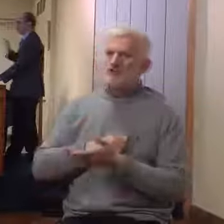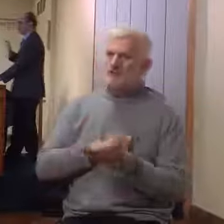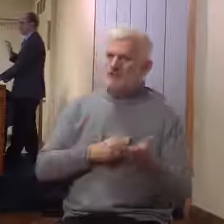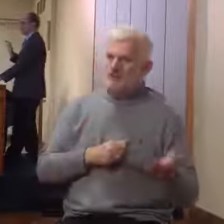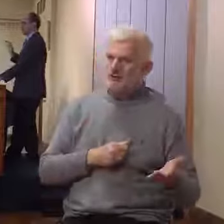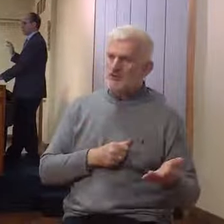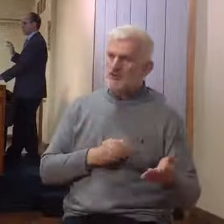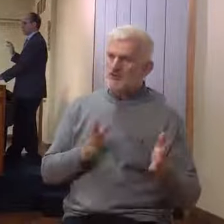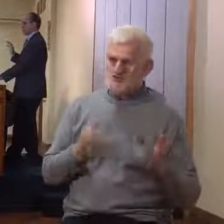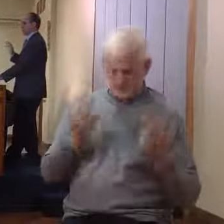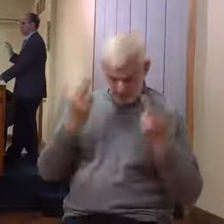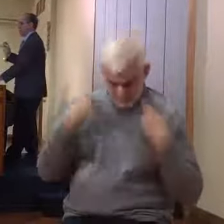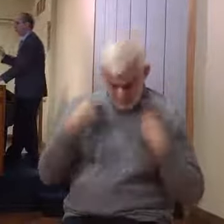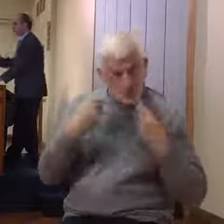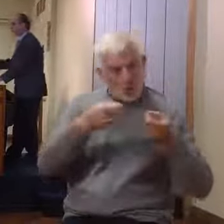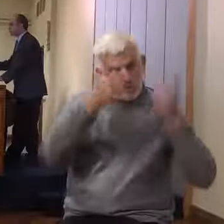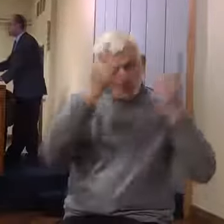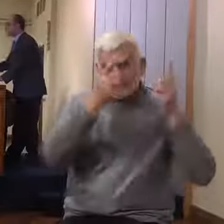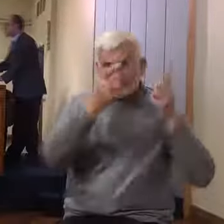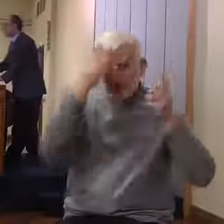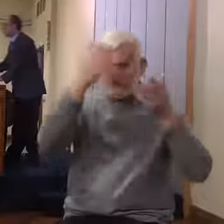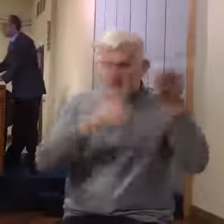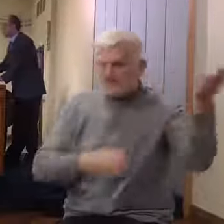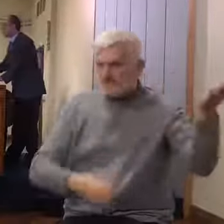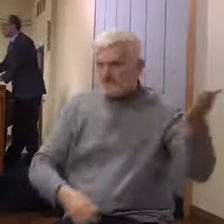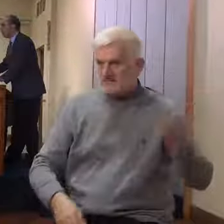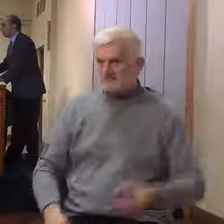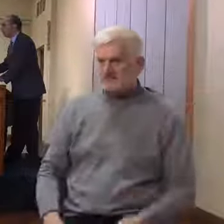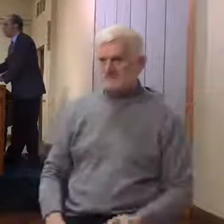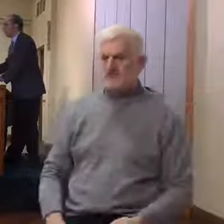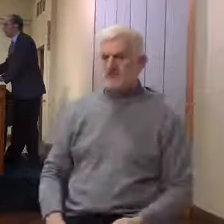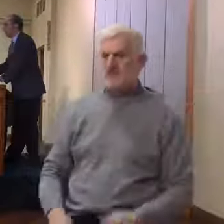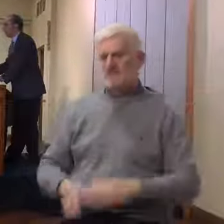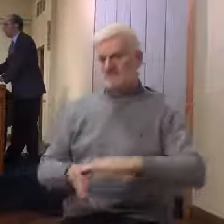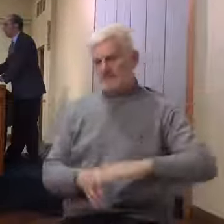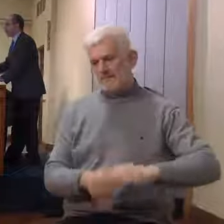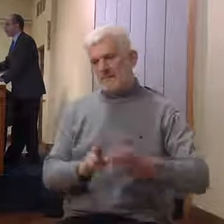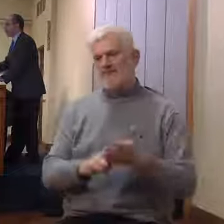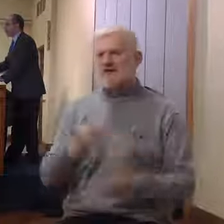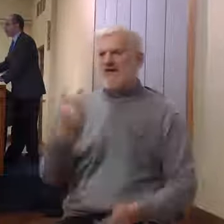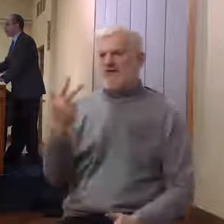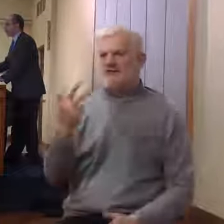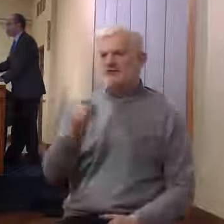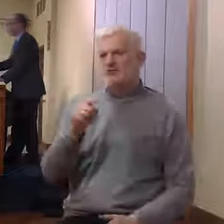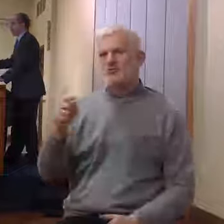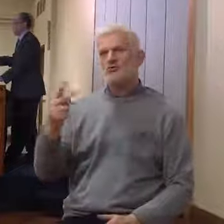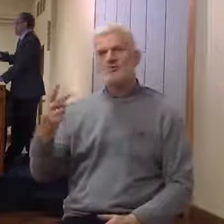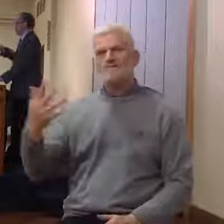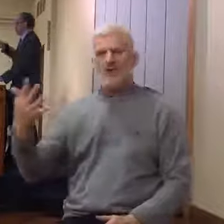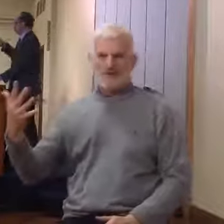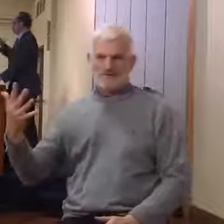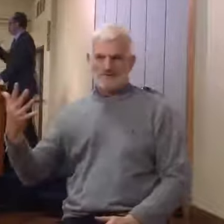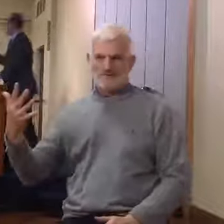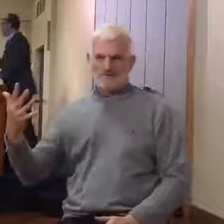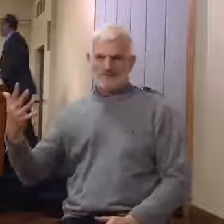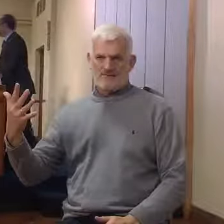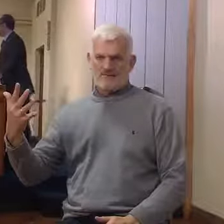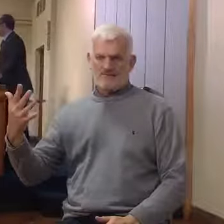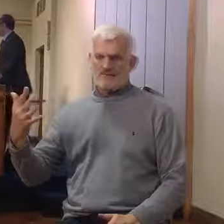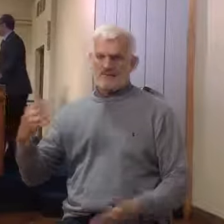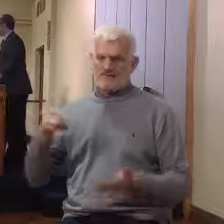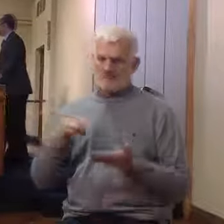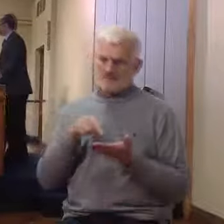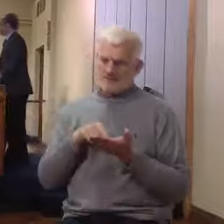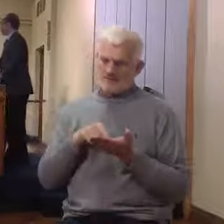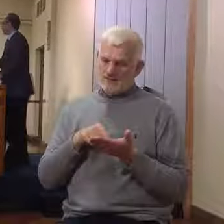to authorities. Then from verse 18 to 25, he speaks about the example of